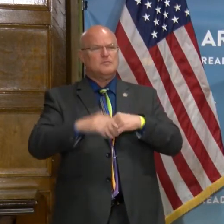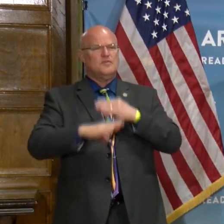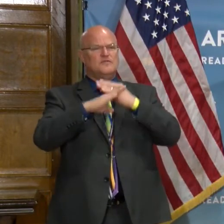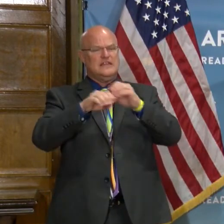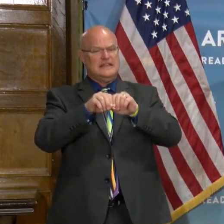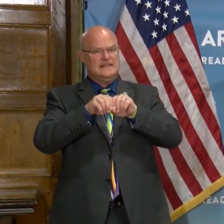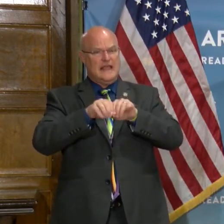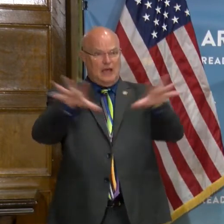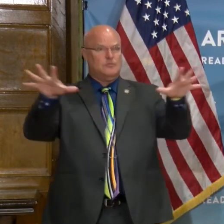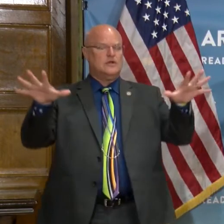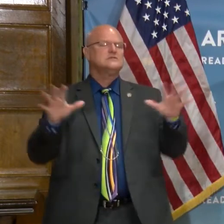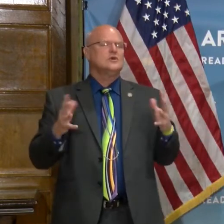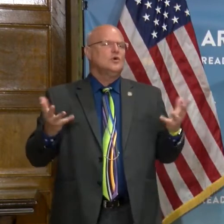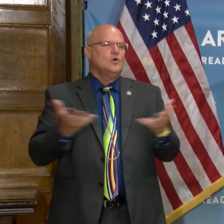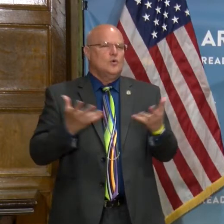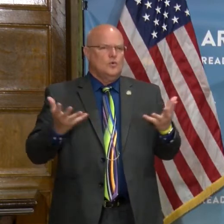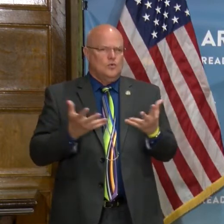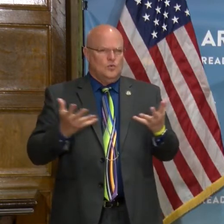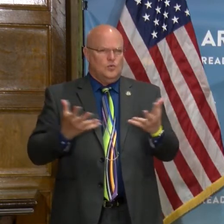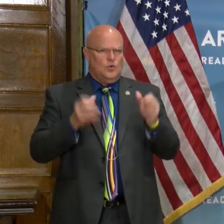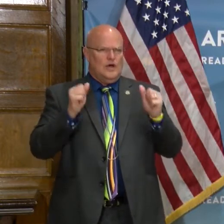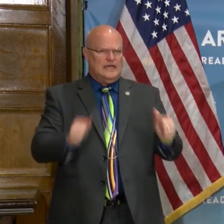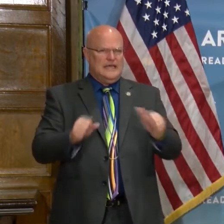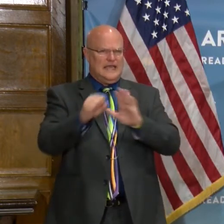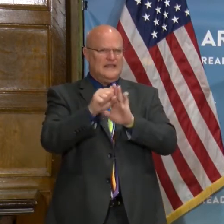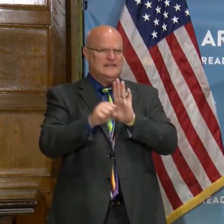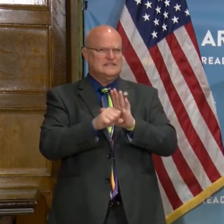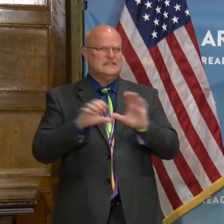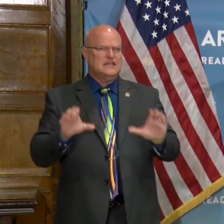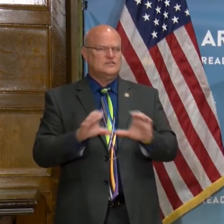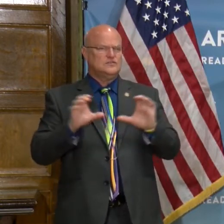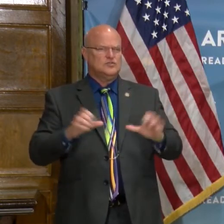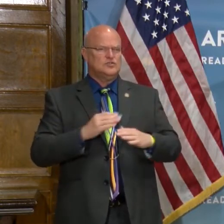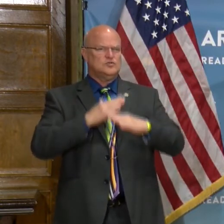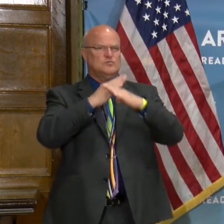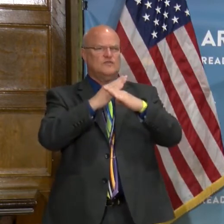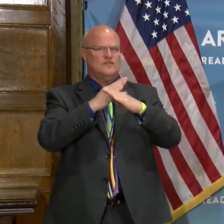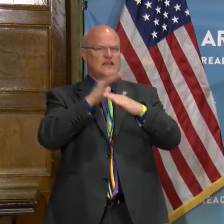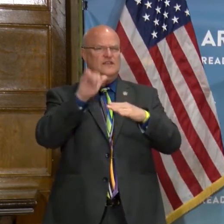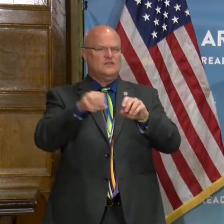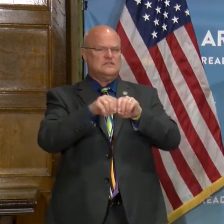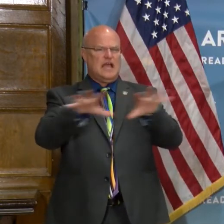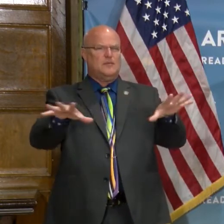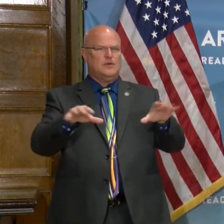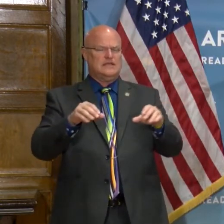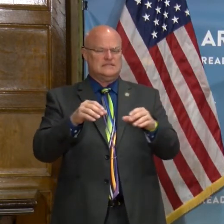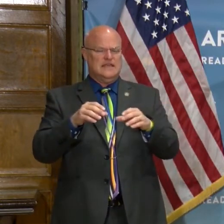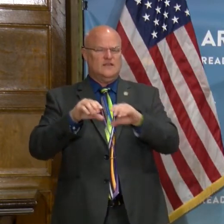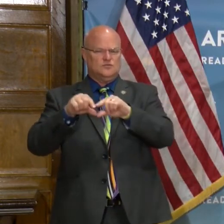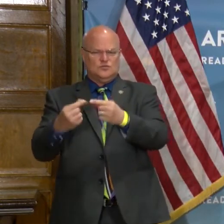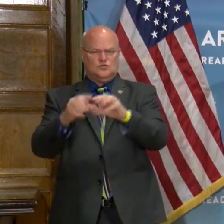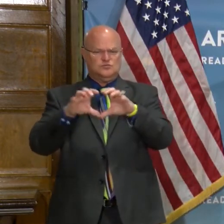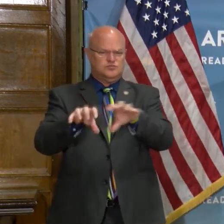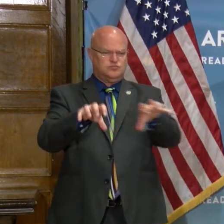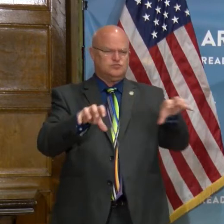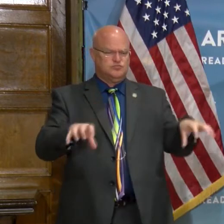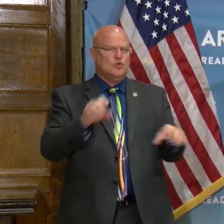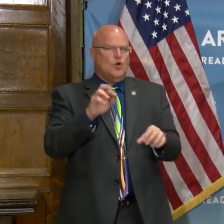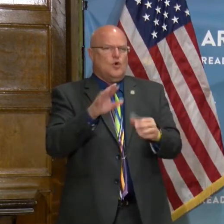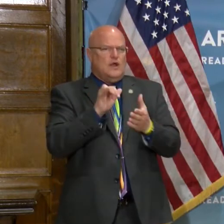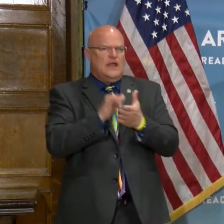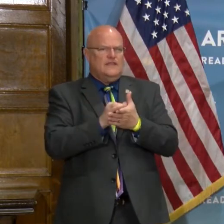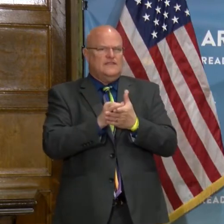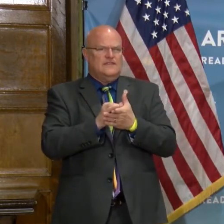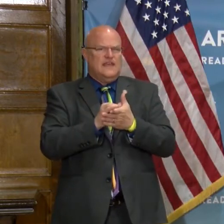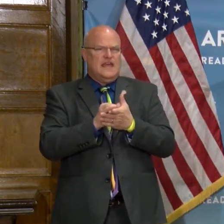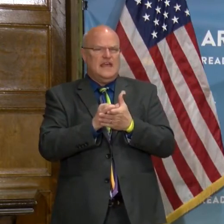the outbreaks, what can the state do to prevent those outbreaks in those little pockets, or is that going